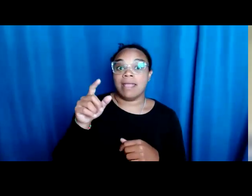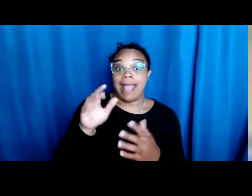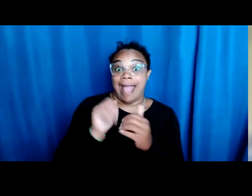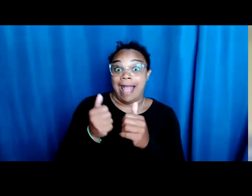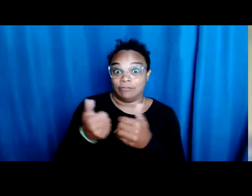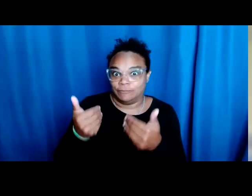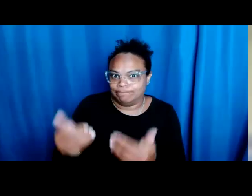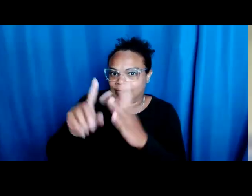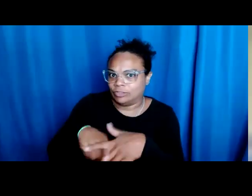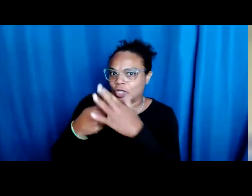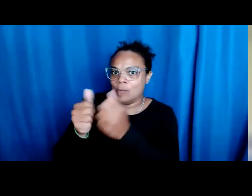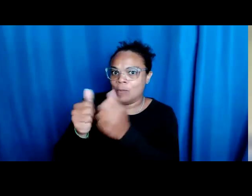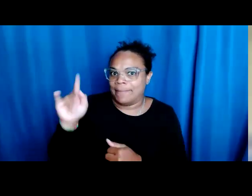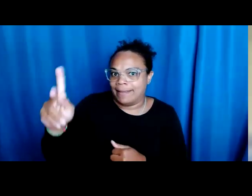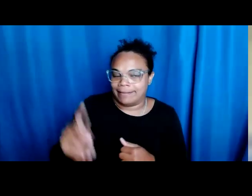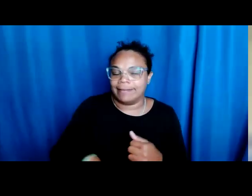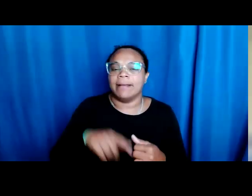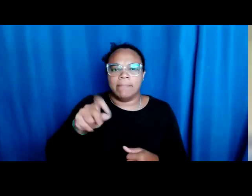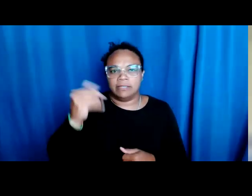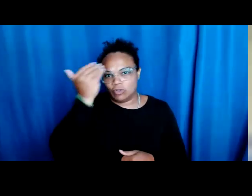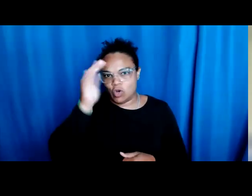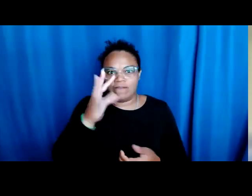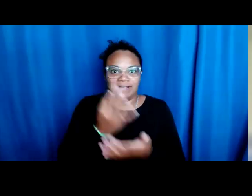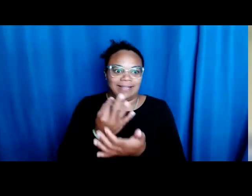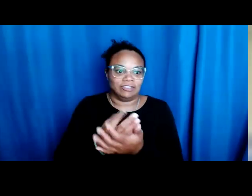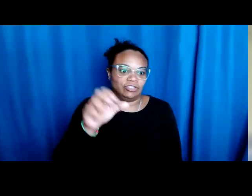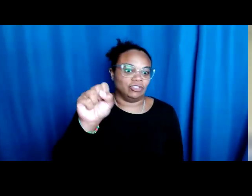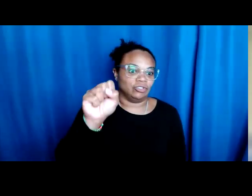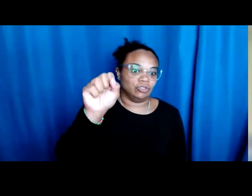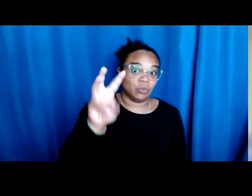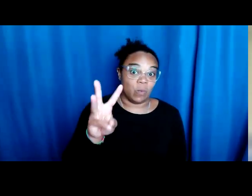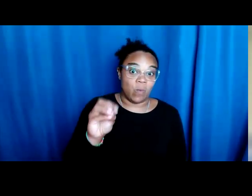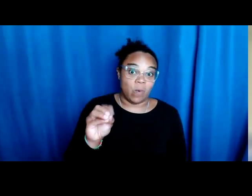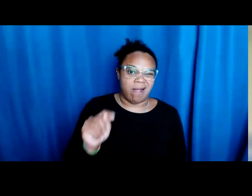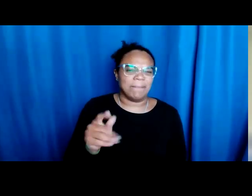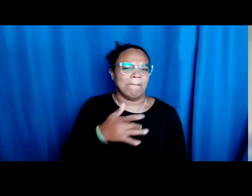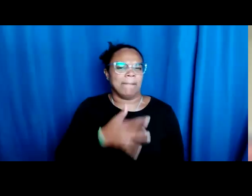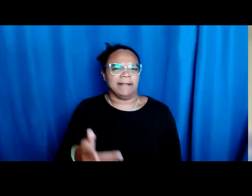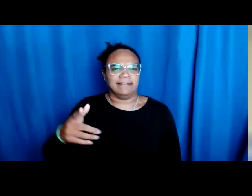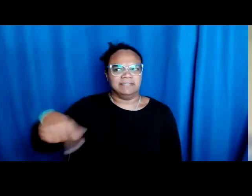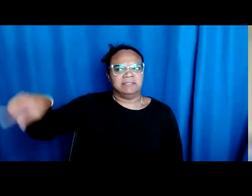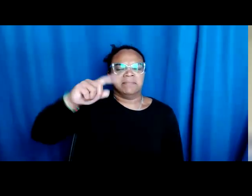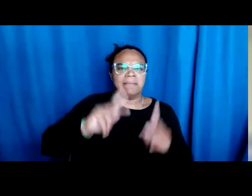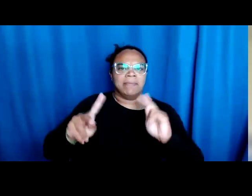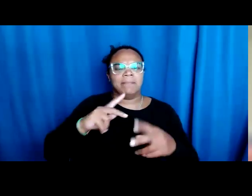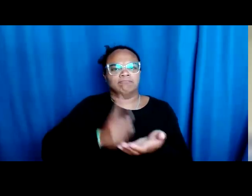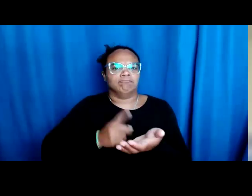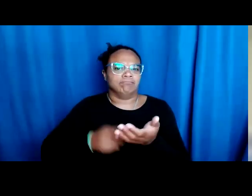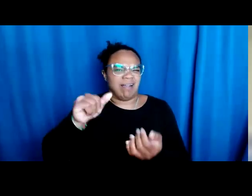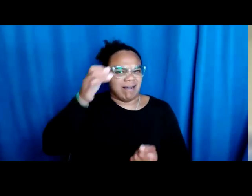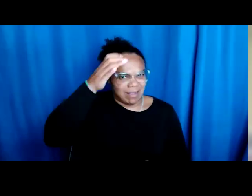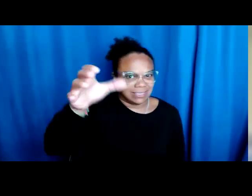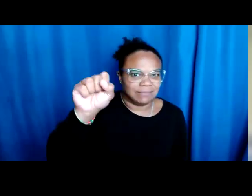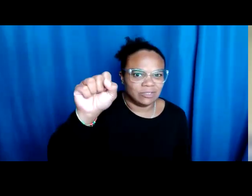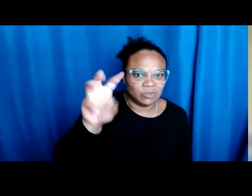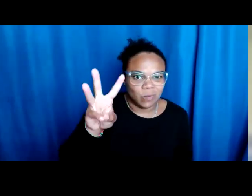talk about a SWOT analysis, you're used to hearing about those terms in a business plan, but you should